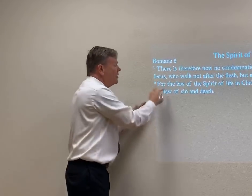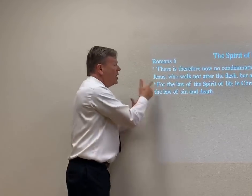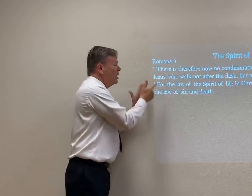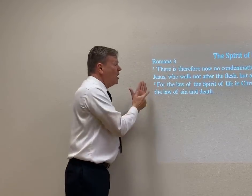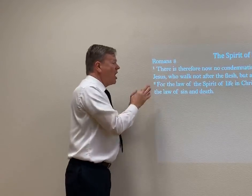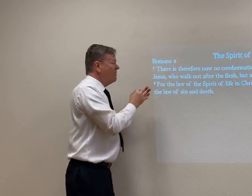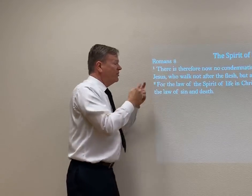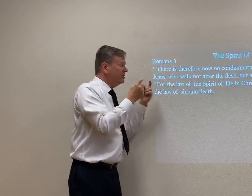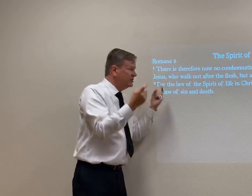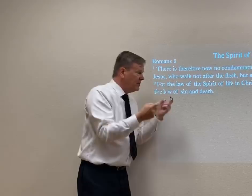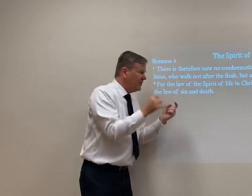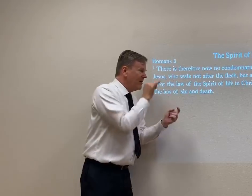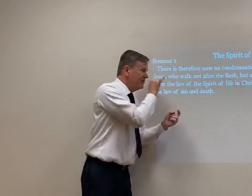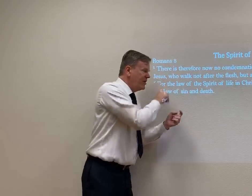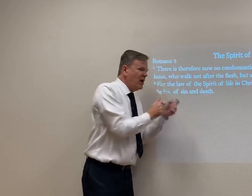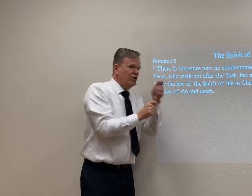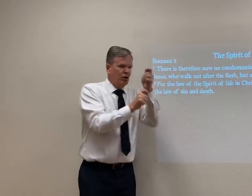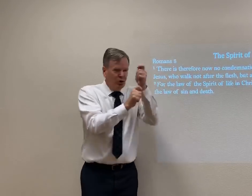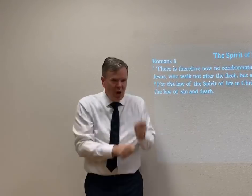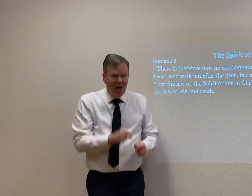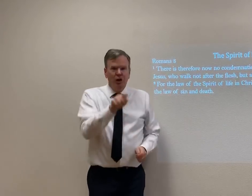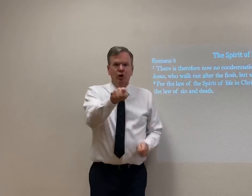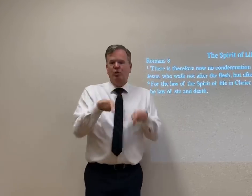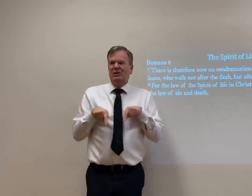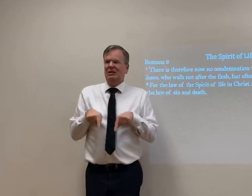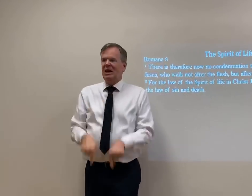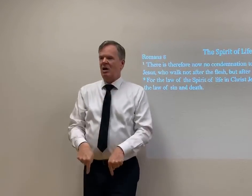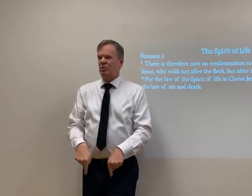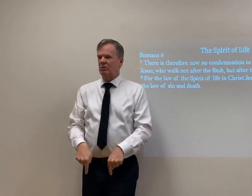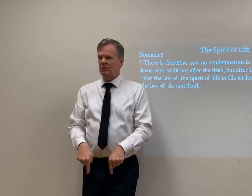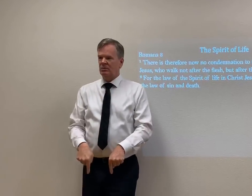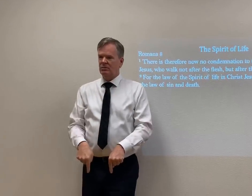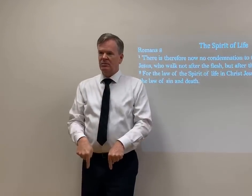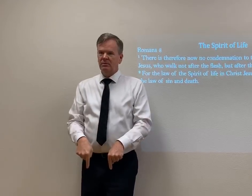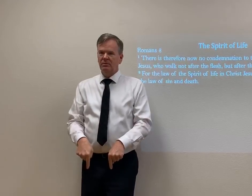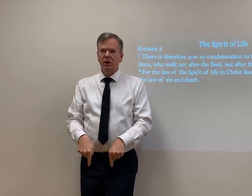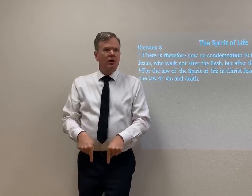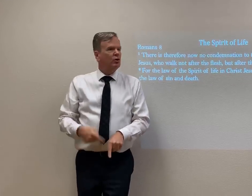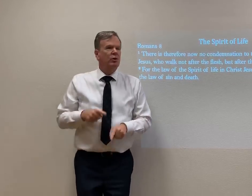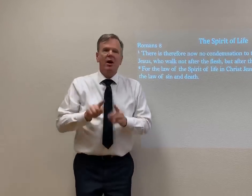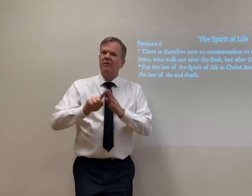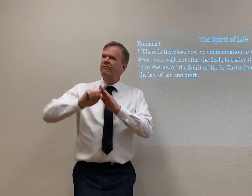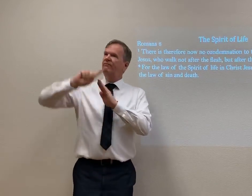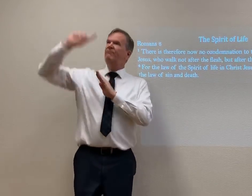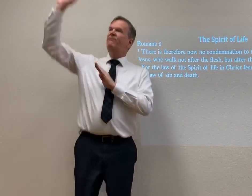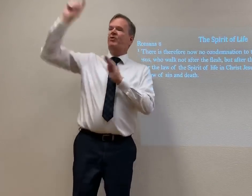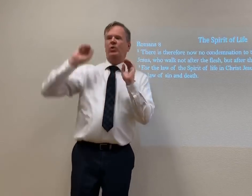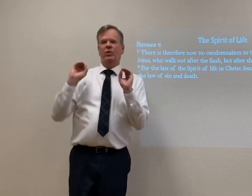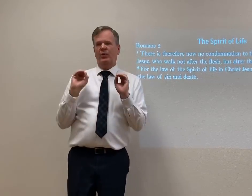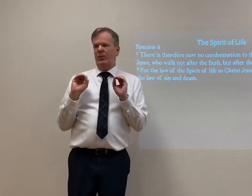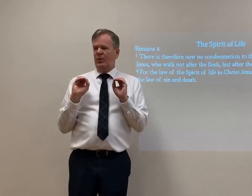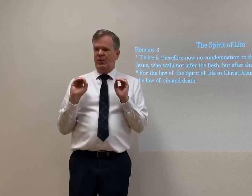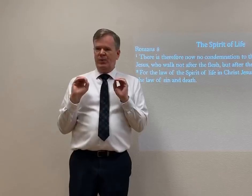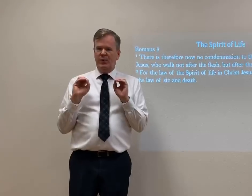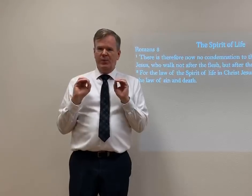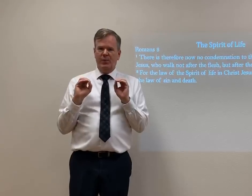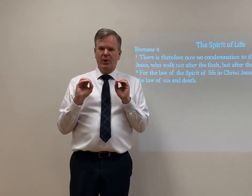ball and you were to drop it, it will go down. So understanding that, the law of sin and death will also be dragging you down. It's not something you can just